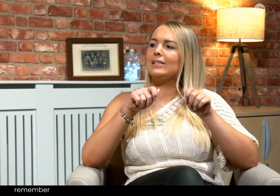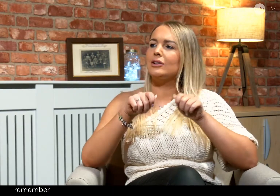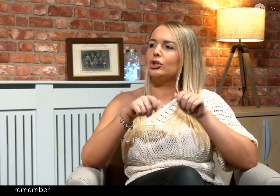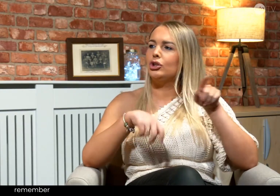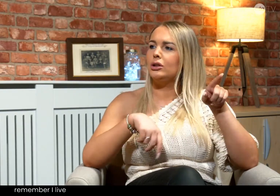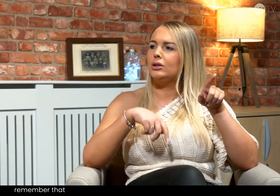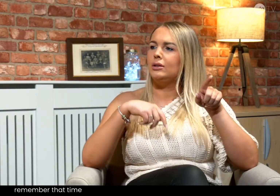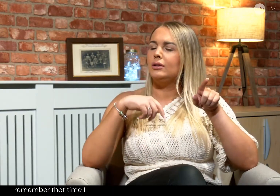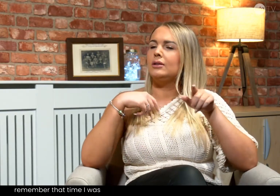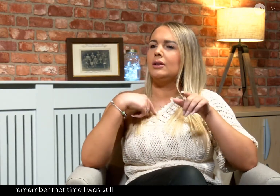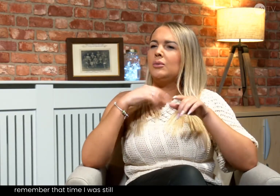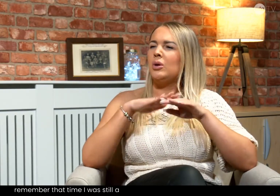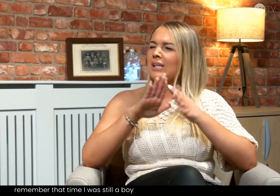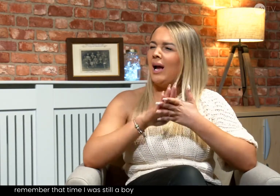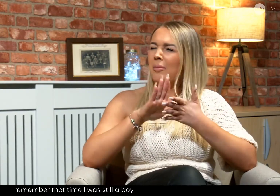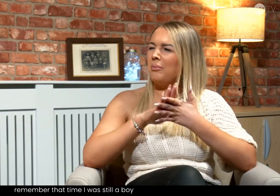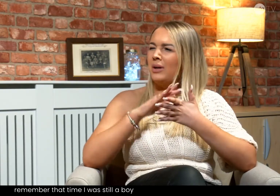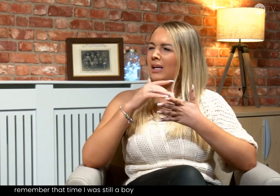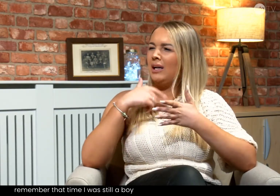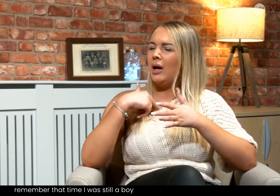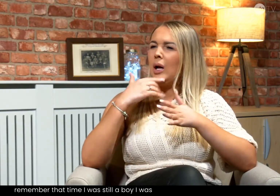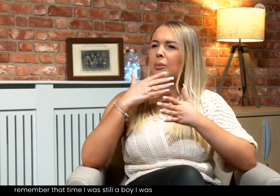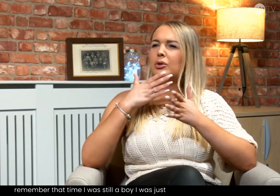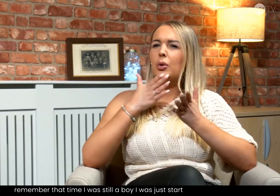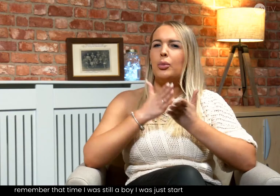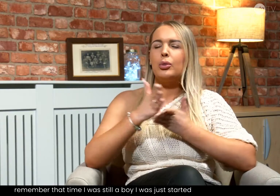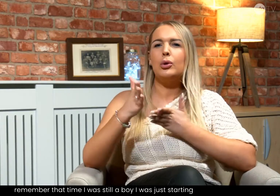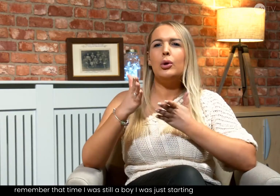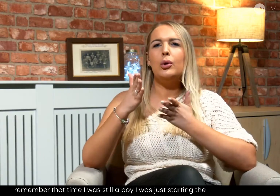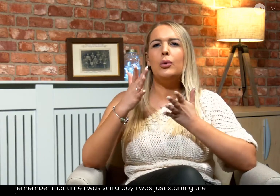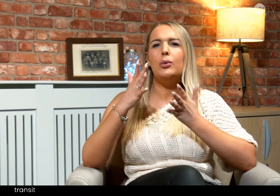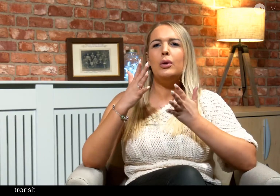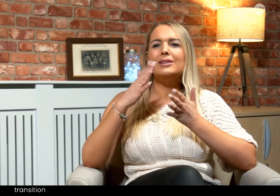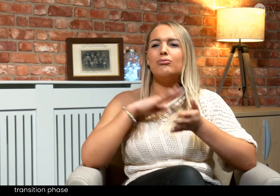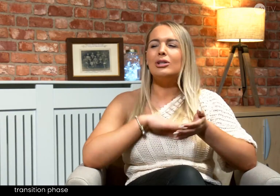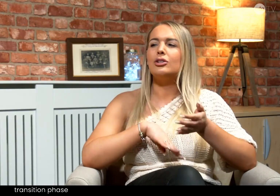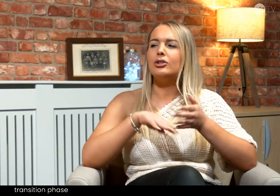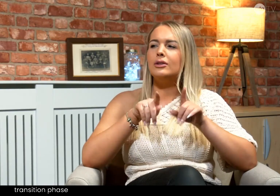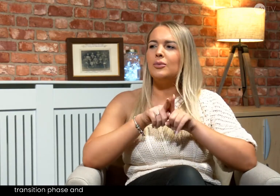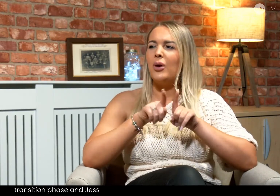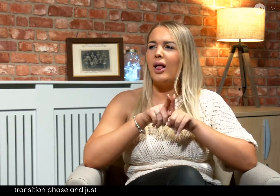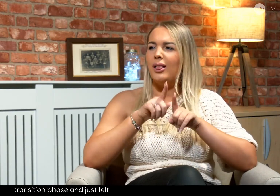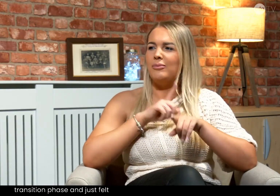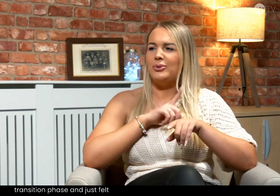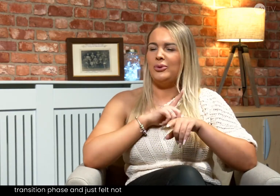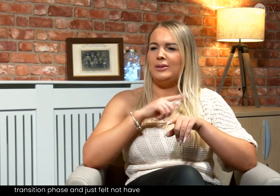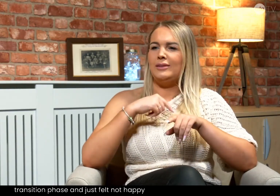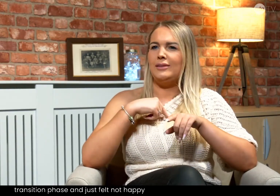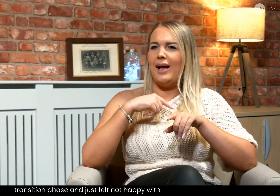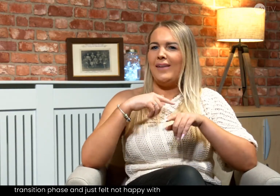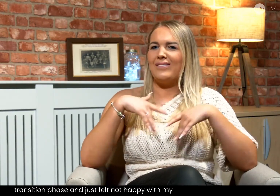boy. I was just starting the transition phase and just felt not happy with myself. I was feeling